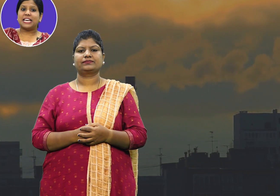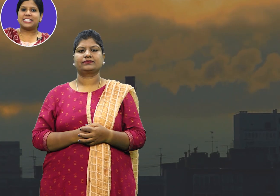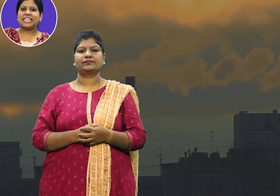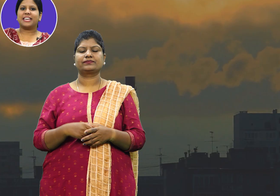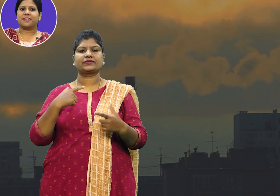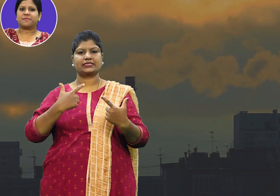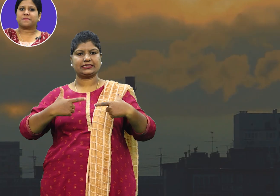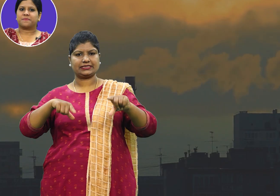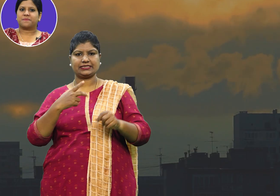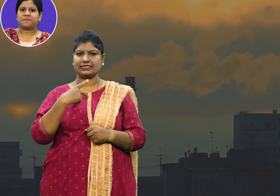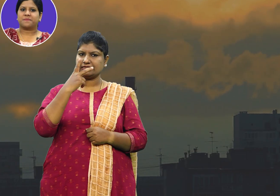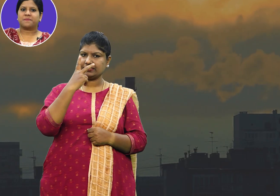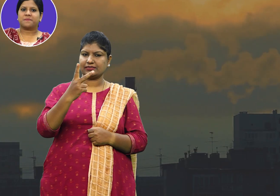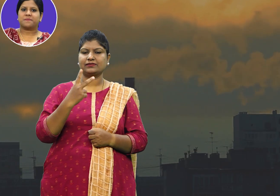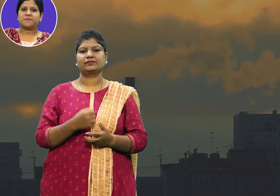Let's see here.